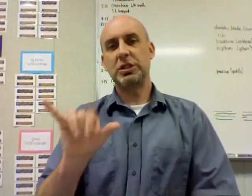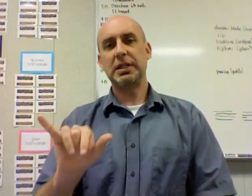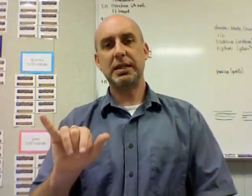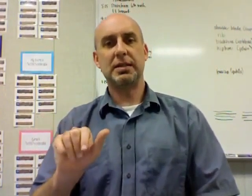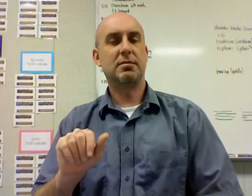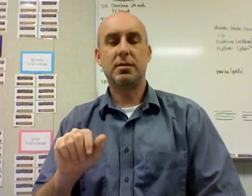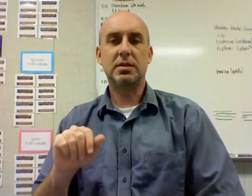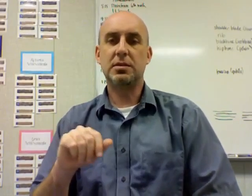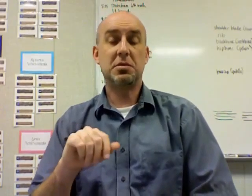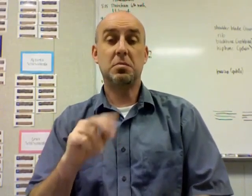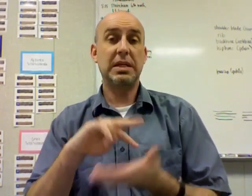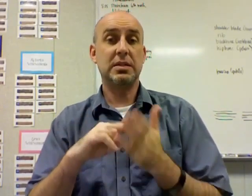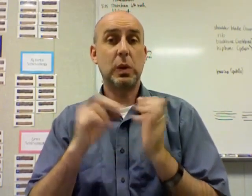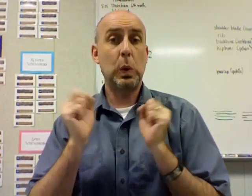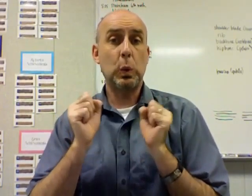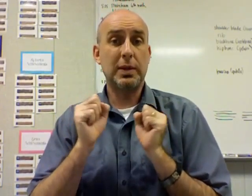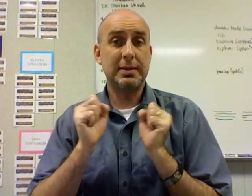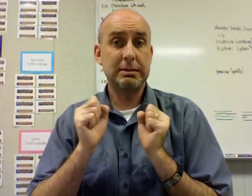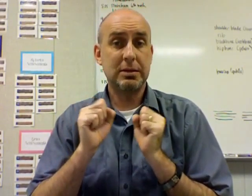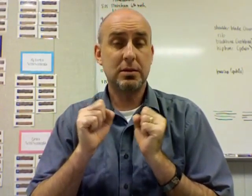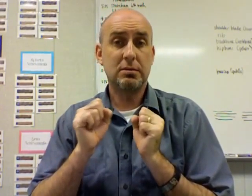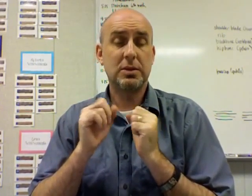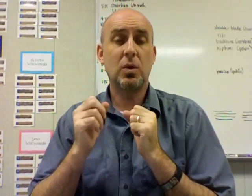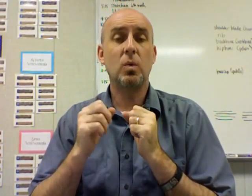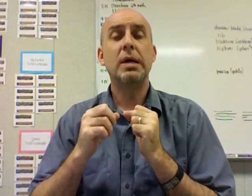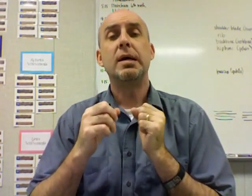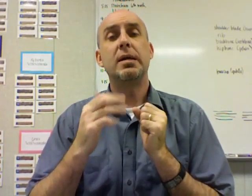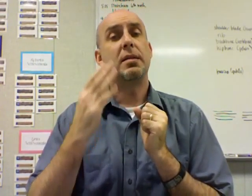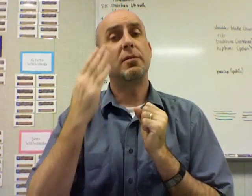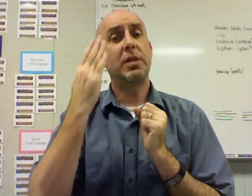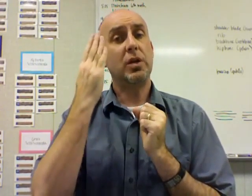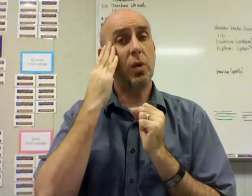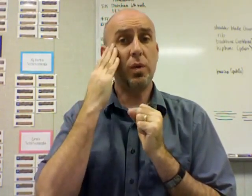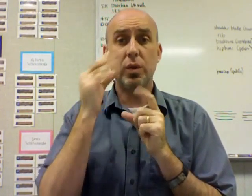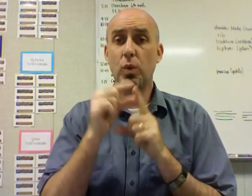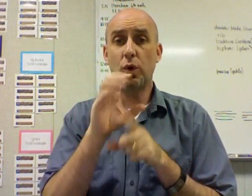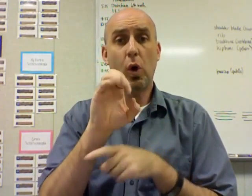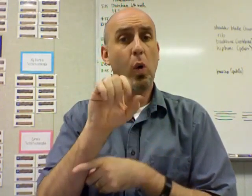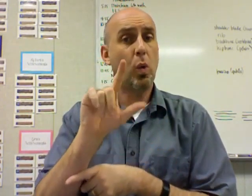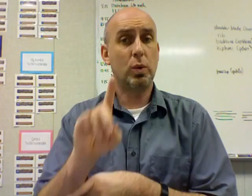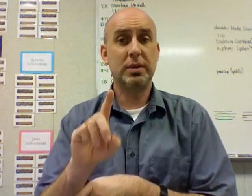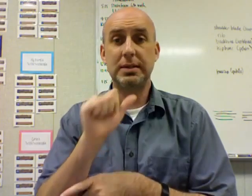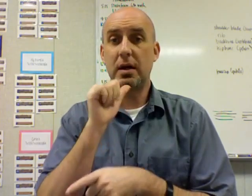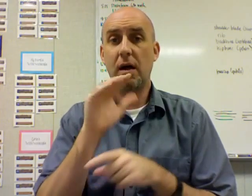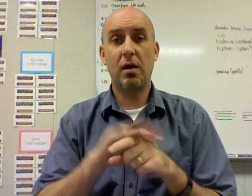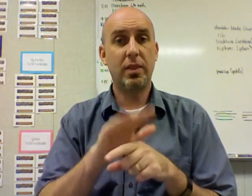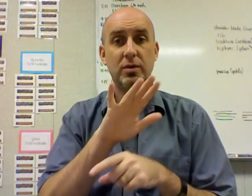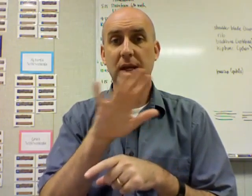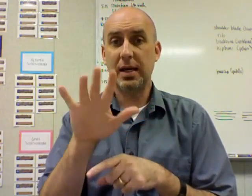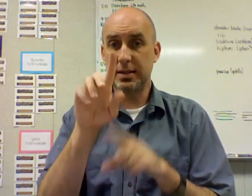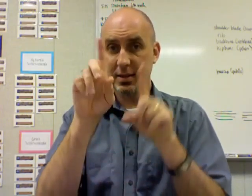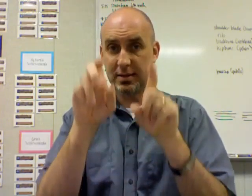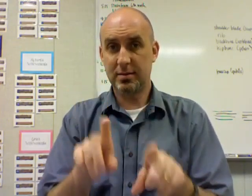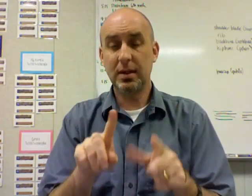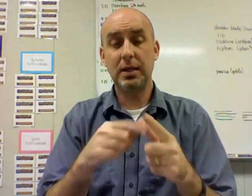Chilly, it just means cold. So if they know that the word cold is not on their test, they need to